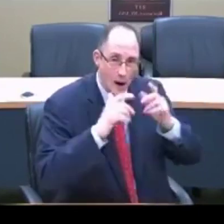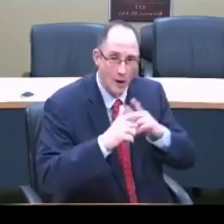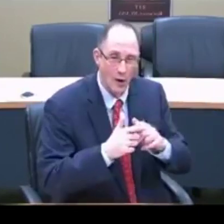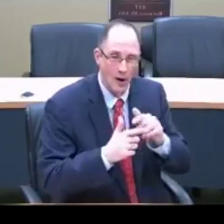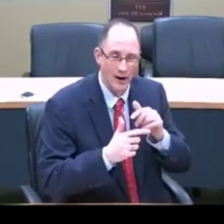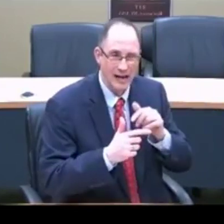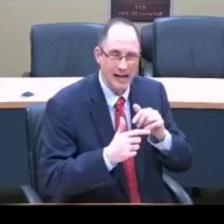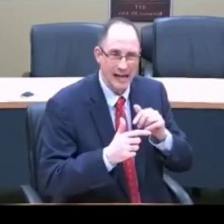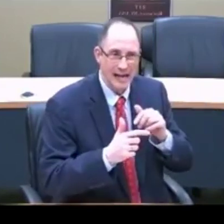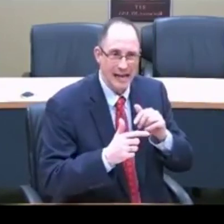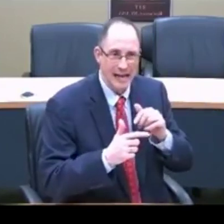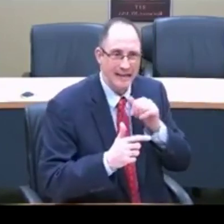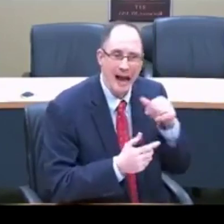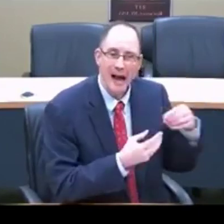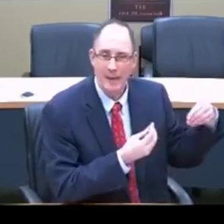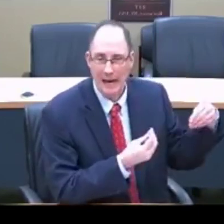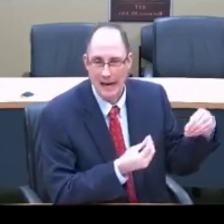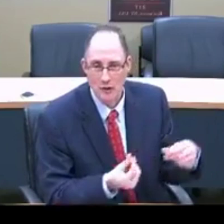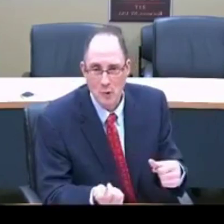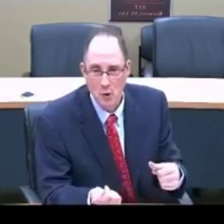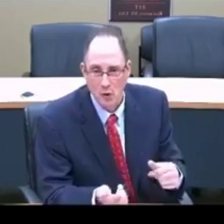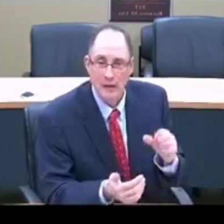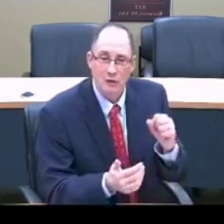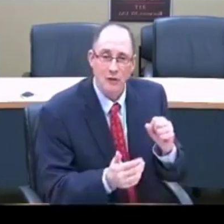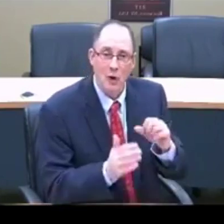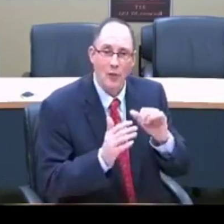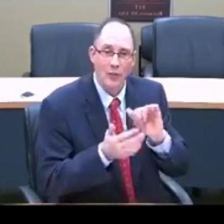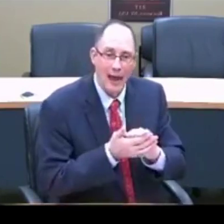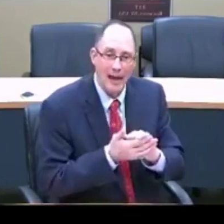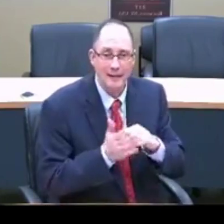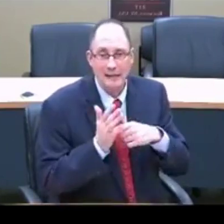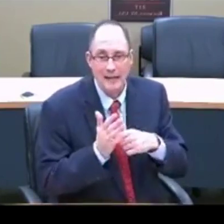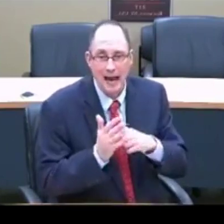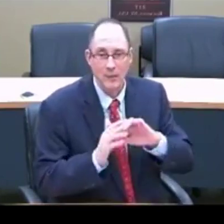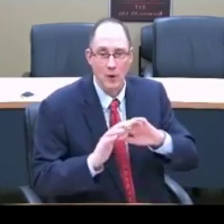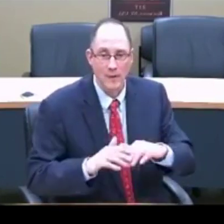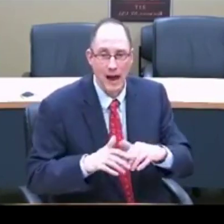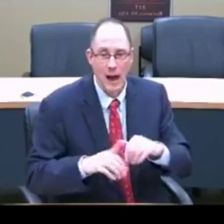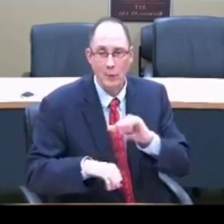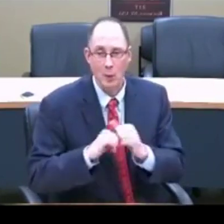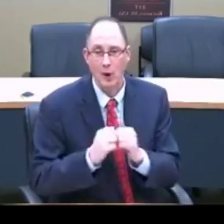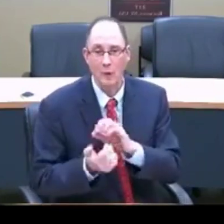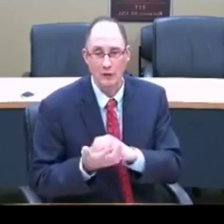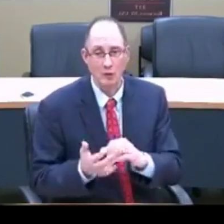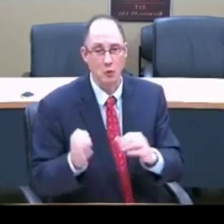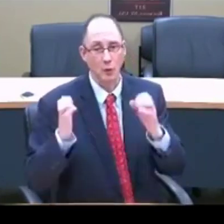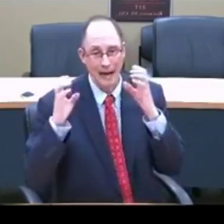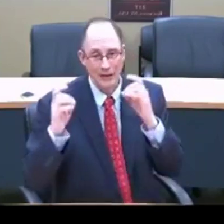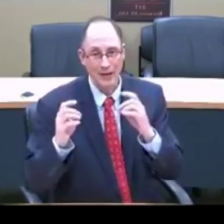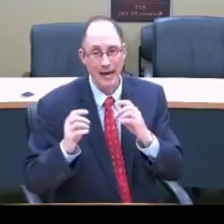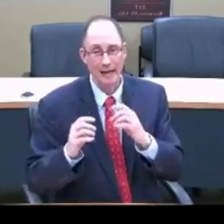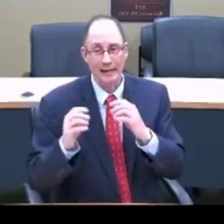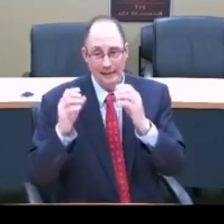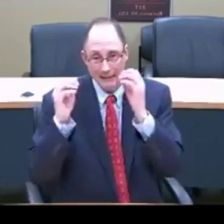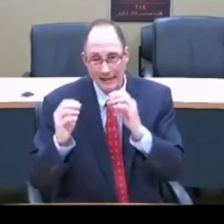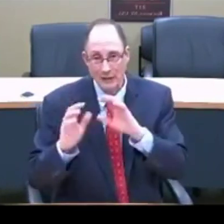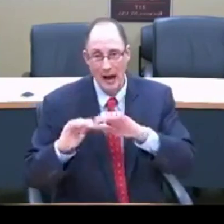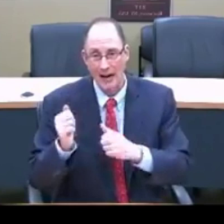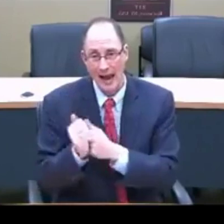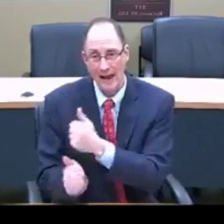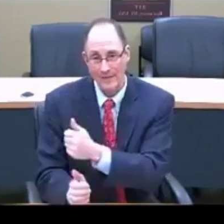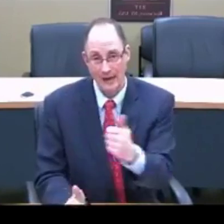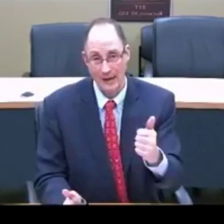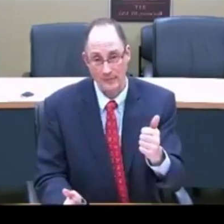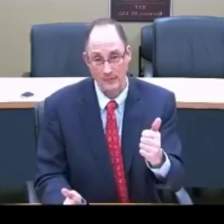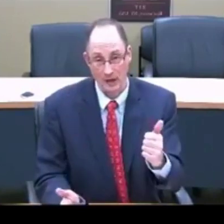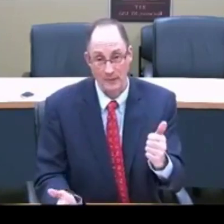or it's not going be as smooth. So that's an example of how we work with the students. We educate the teacher how to